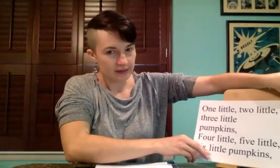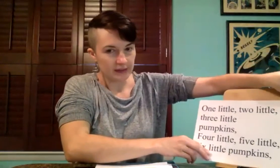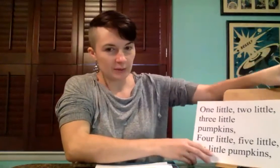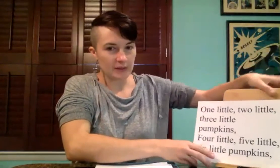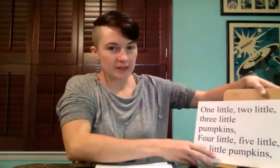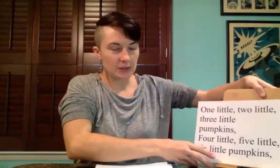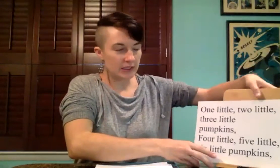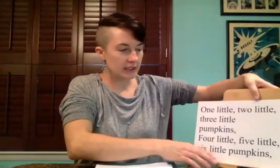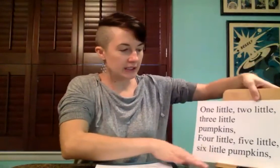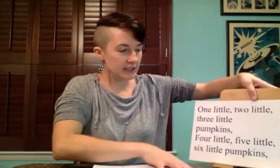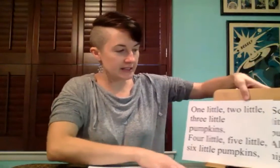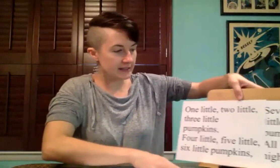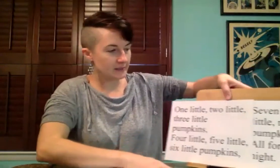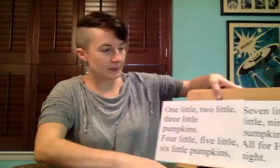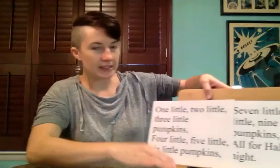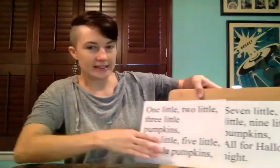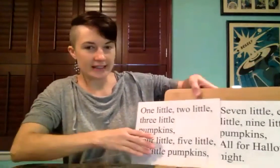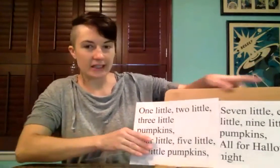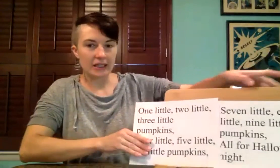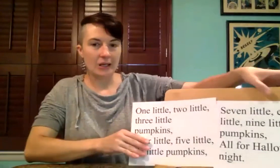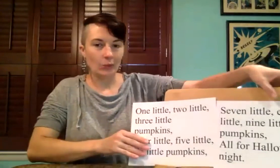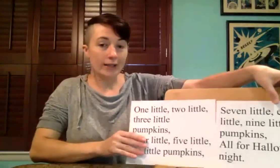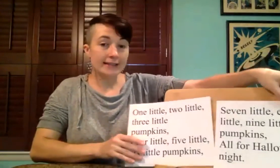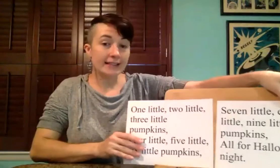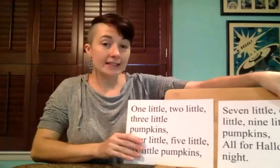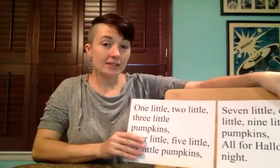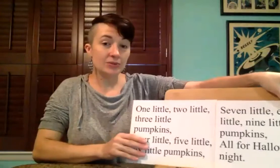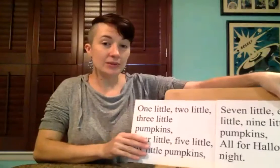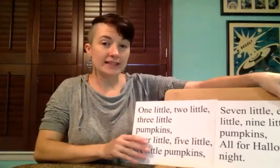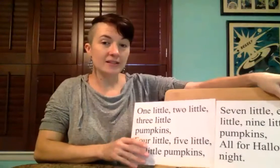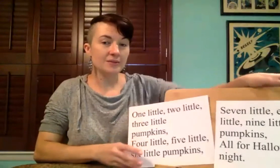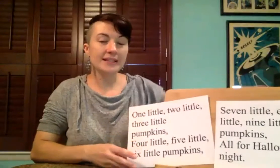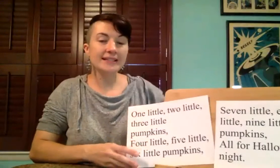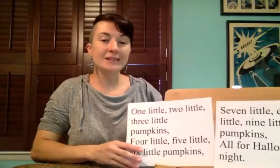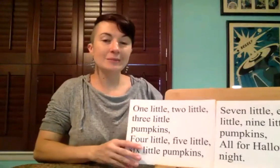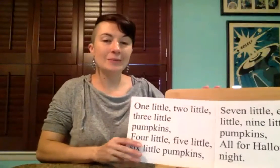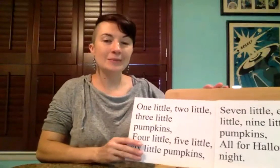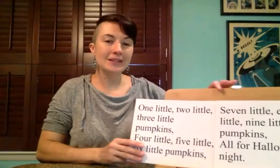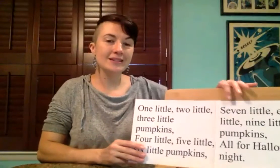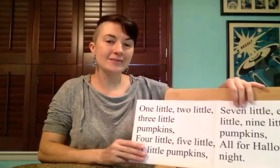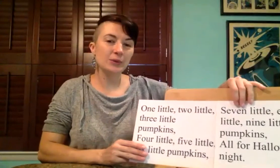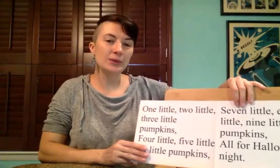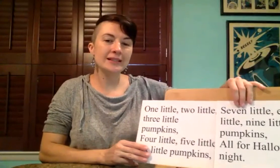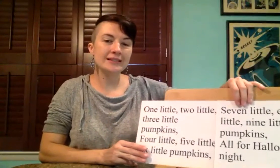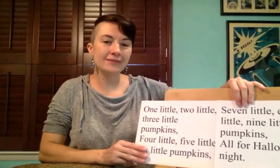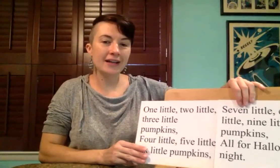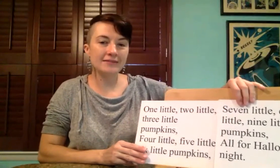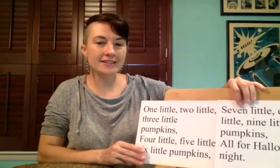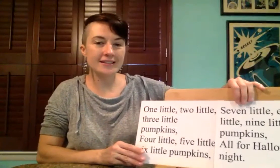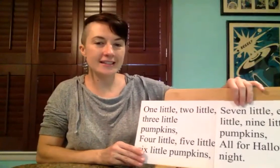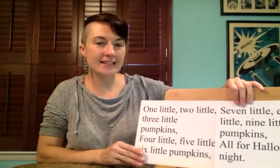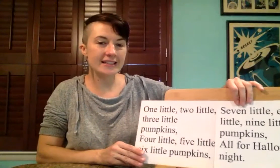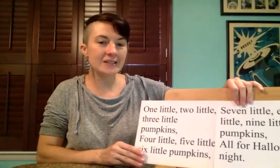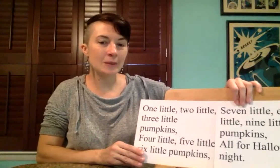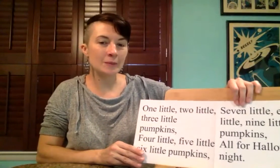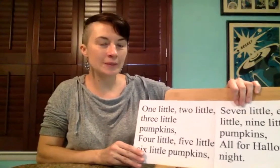You almost don't need the lyrics, but it's 1 little, 2 little, 3 little pumpkins, 4 little, 5 little, 6 little